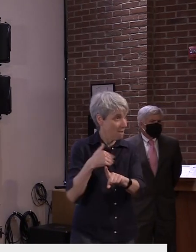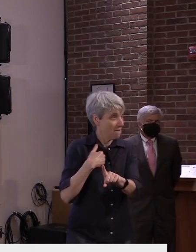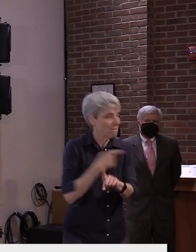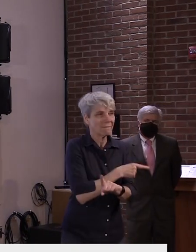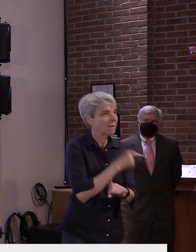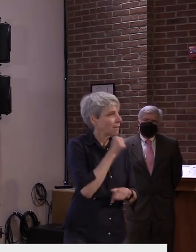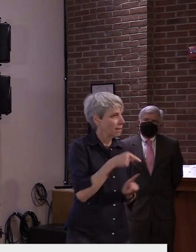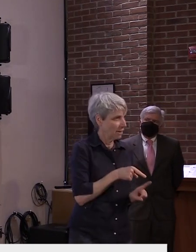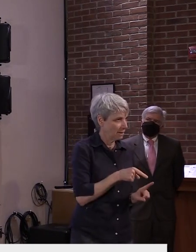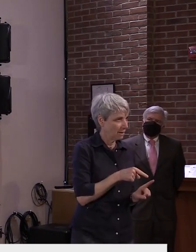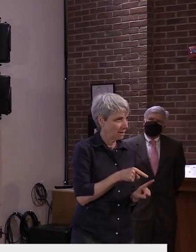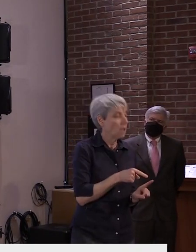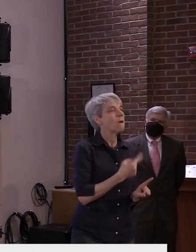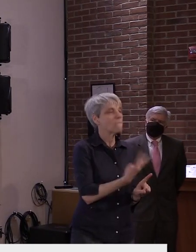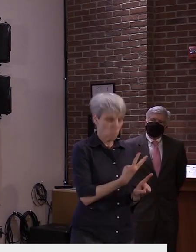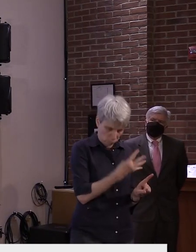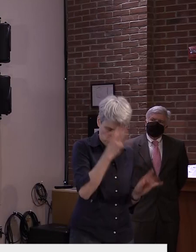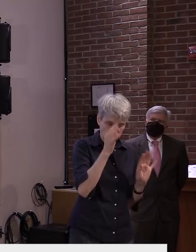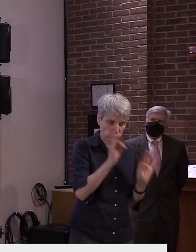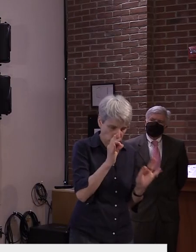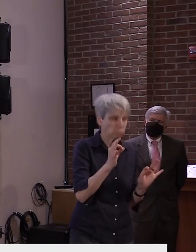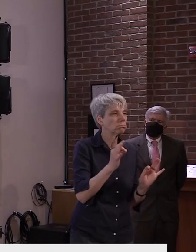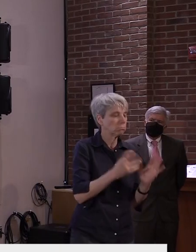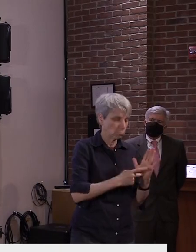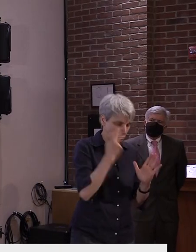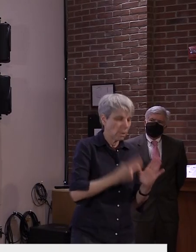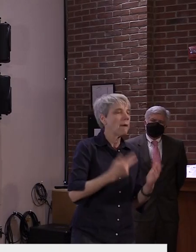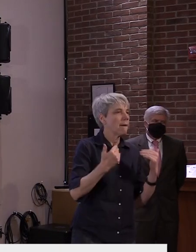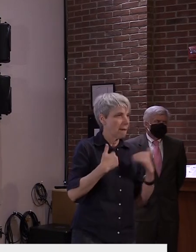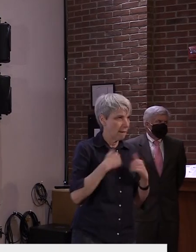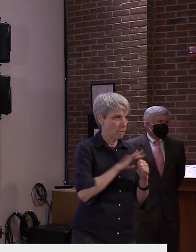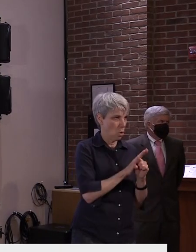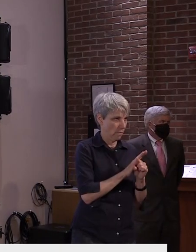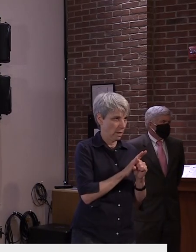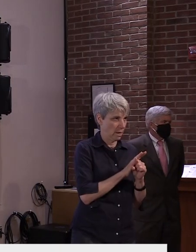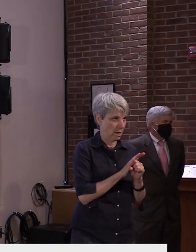tested positive and are being considered confirmed cases.